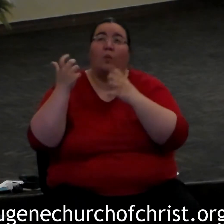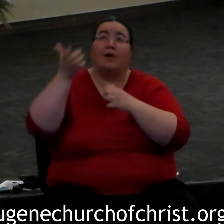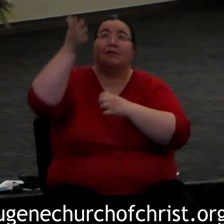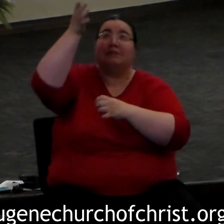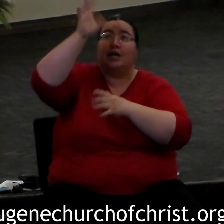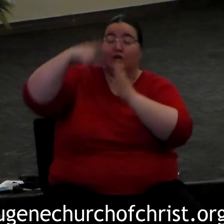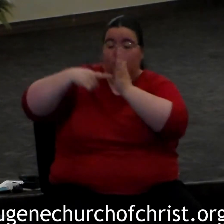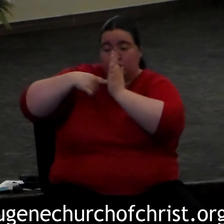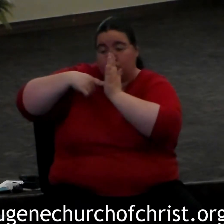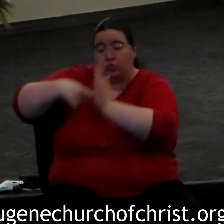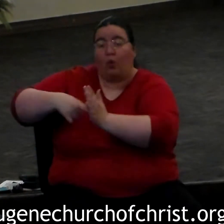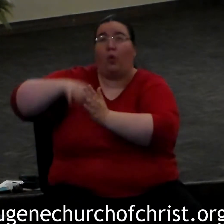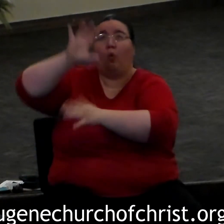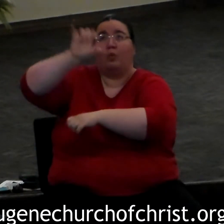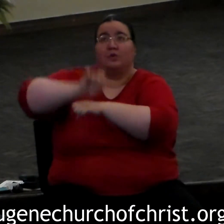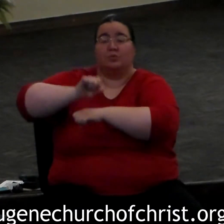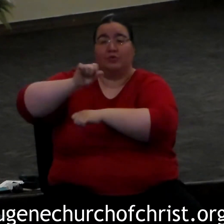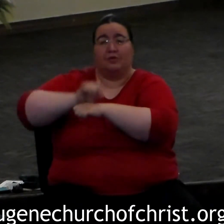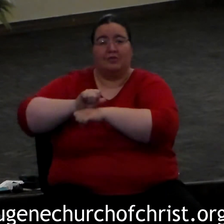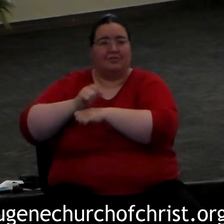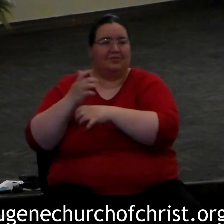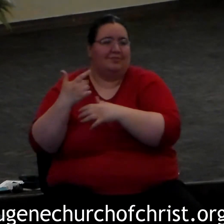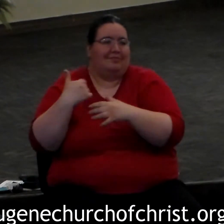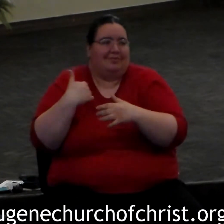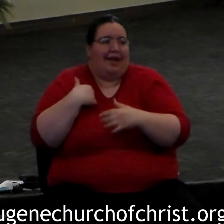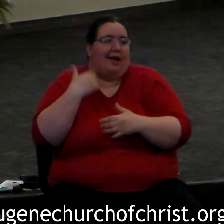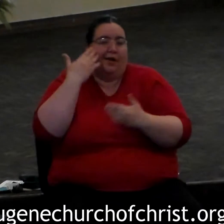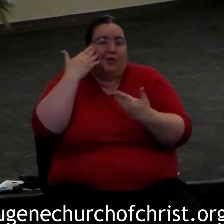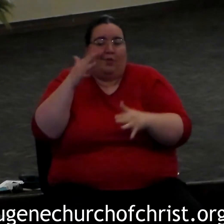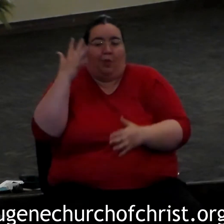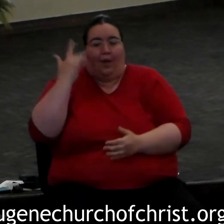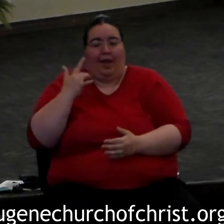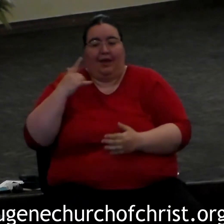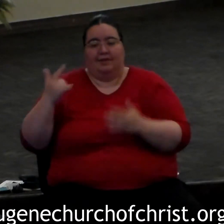lets out just this deep sigh. He says, "Be opened." And at this, the man's